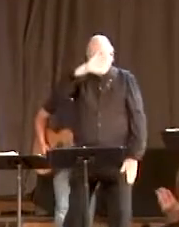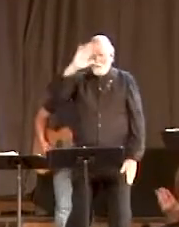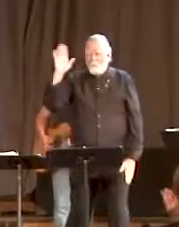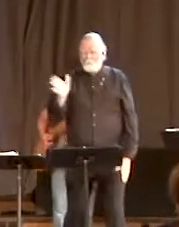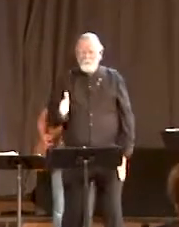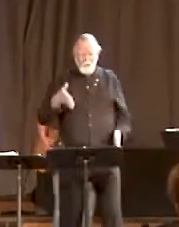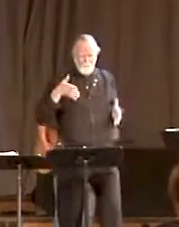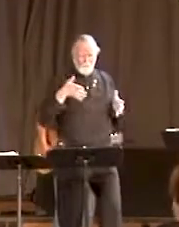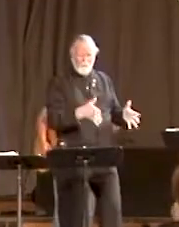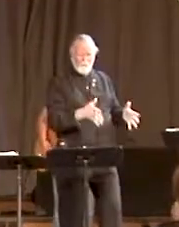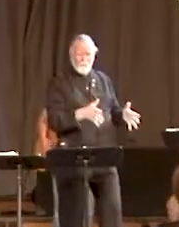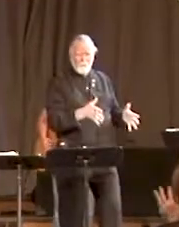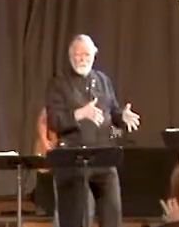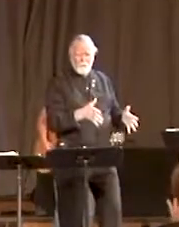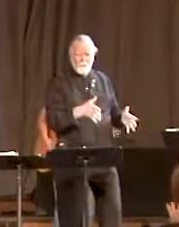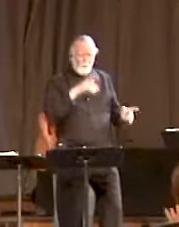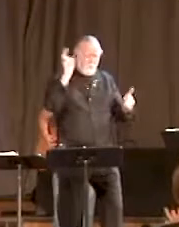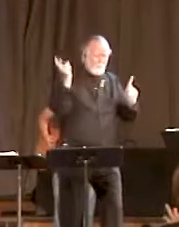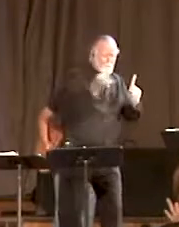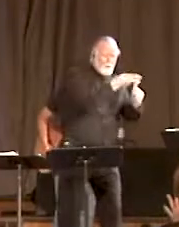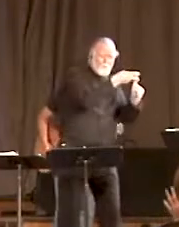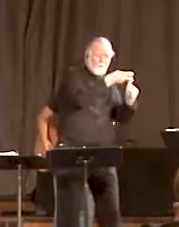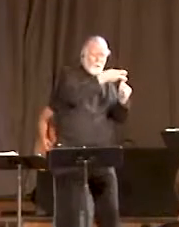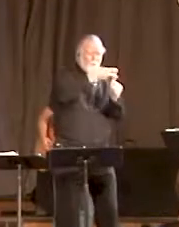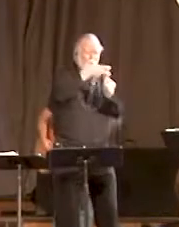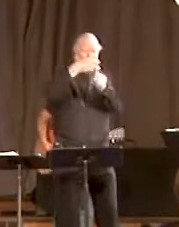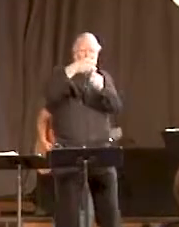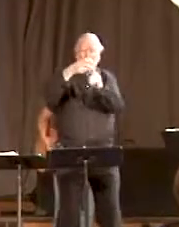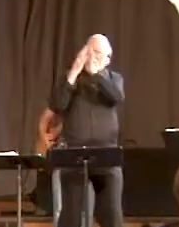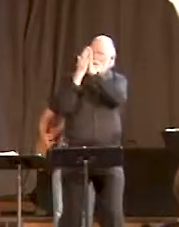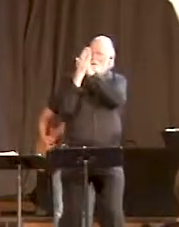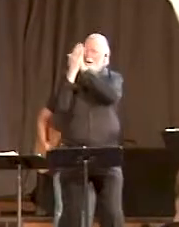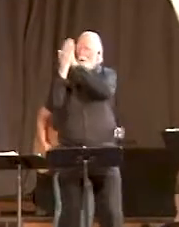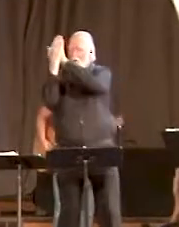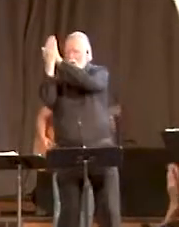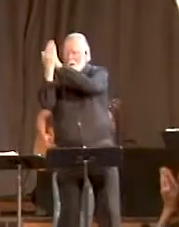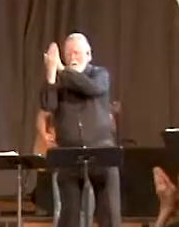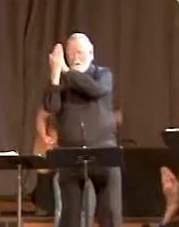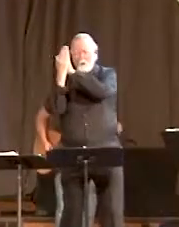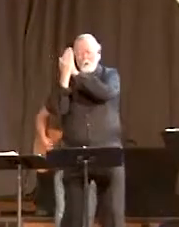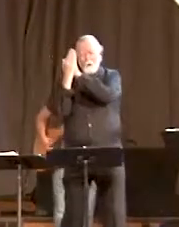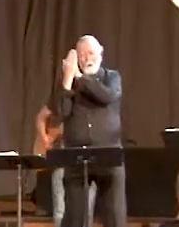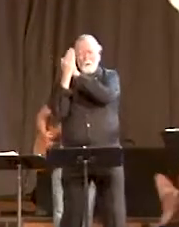down. You're never gonna let, never gonna let me